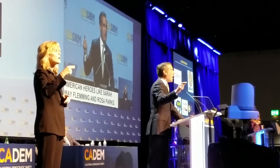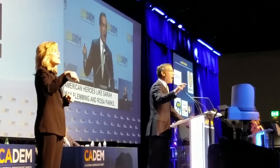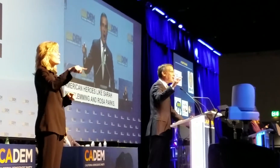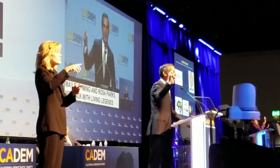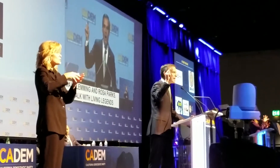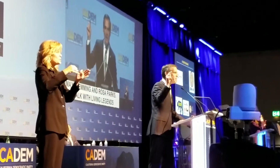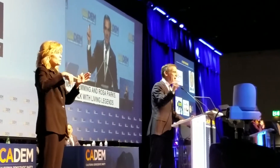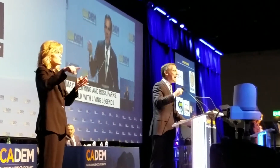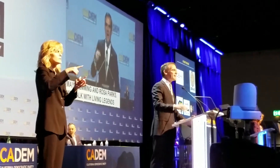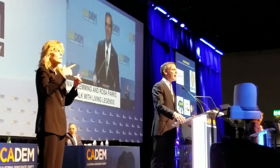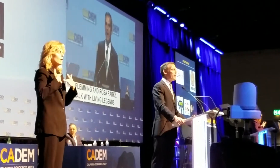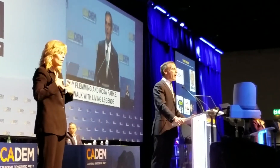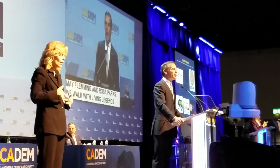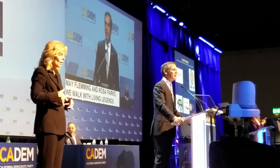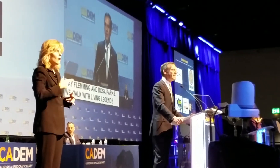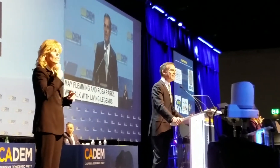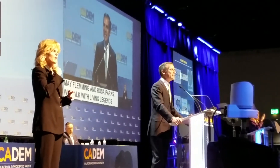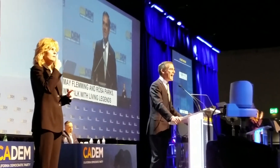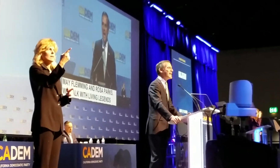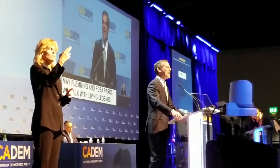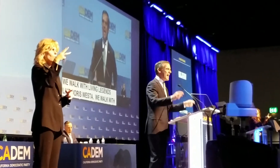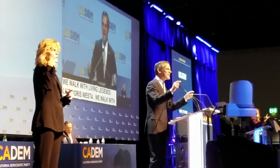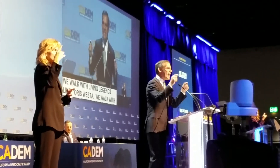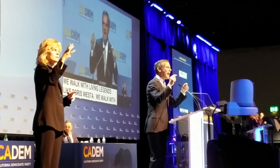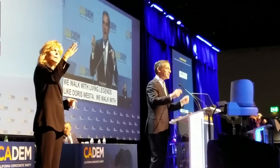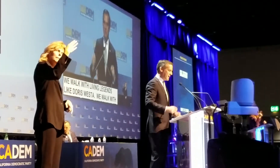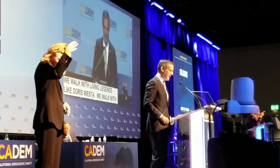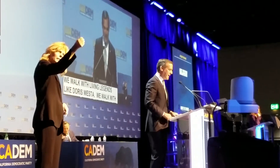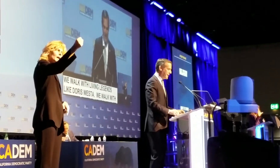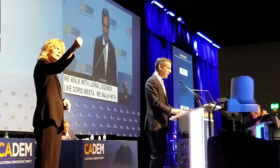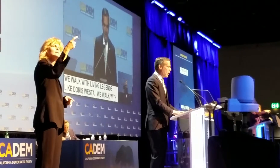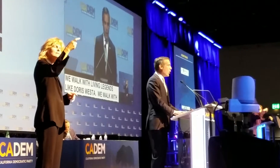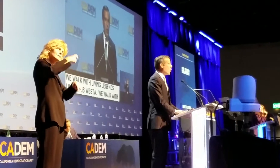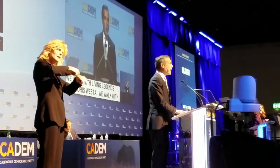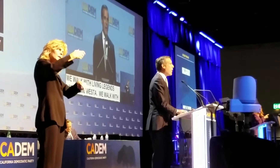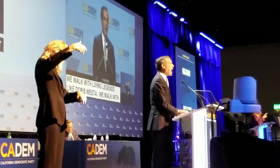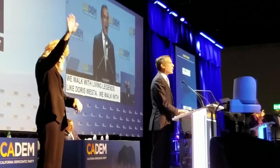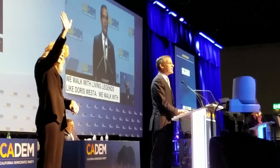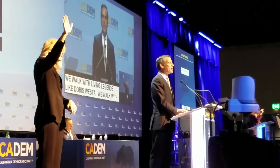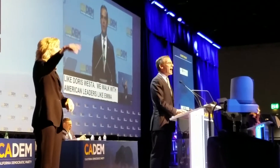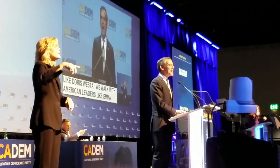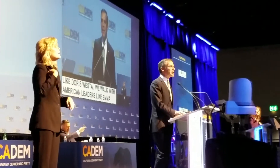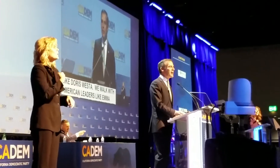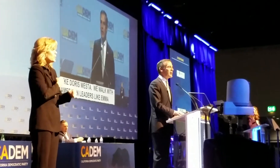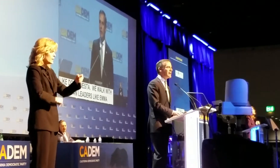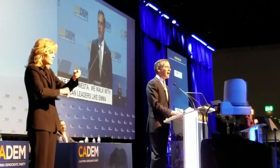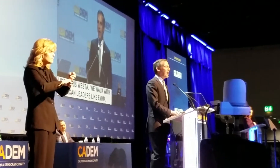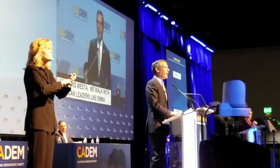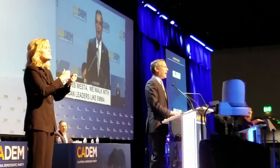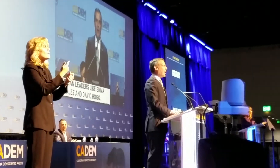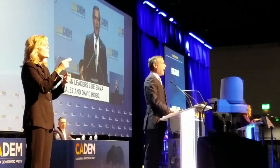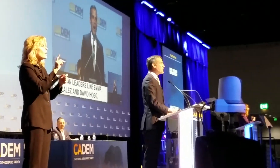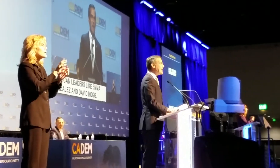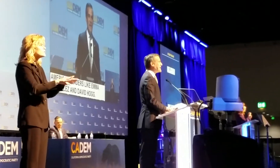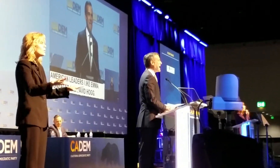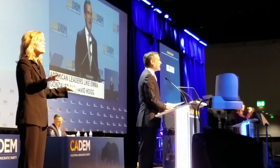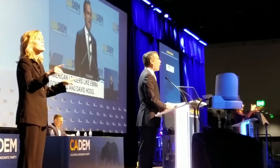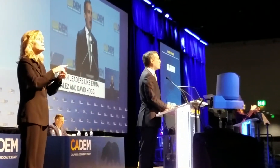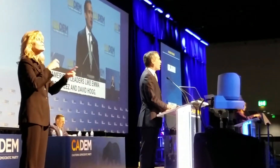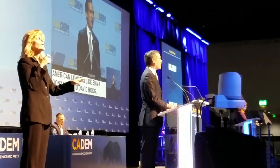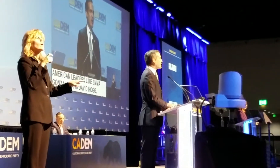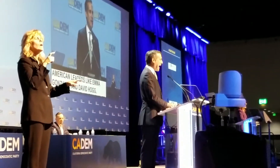grief are calling BS on Washington and saying, it's time to leave. We walk with the grandchildren of